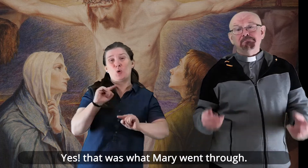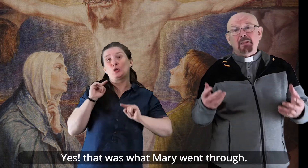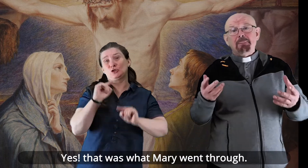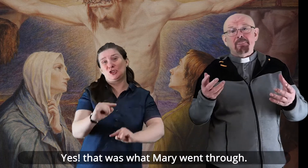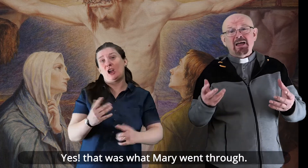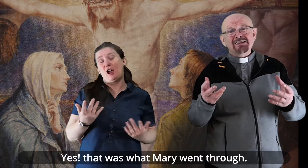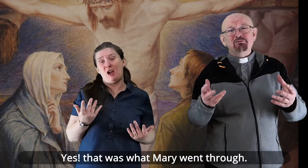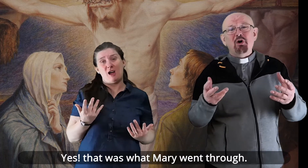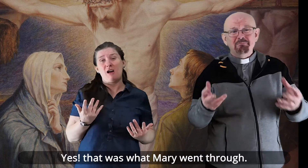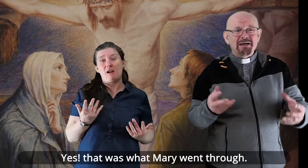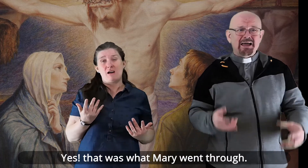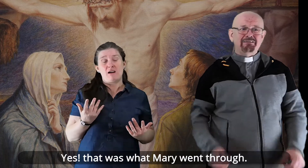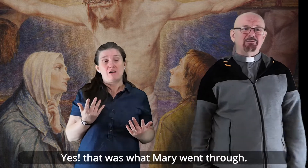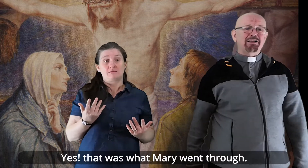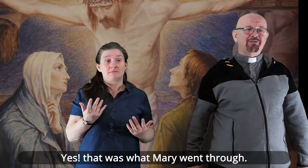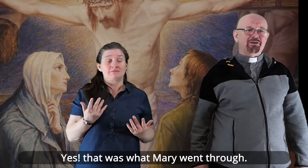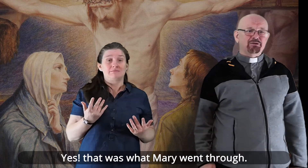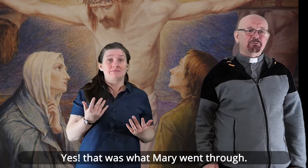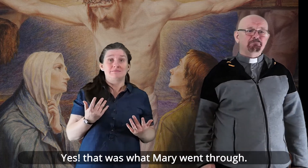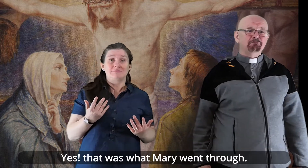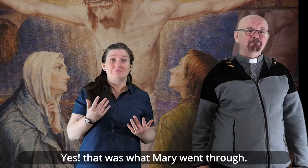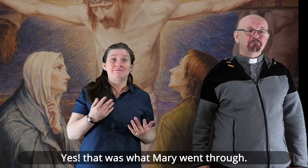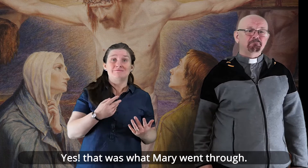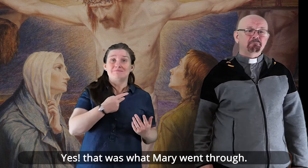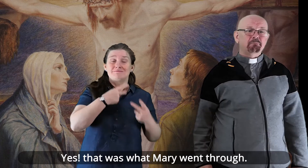Yes, that's what Mary went through.